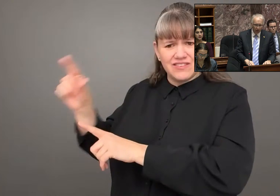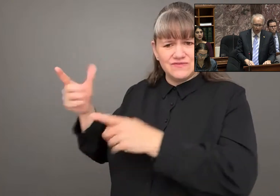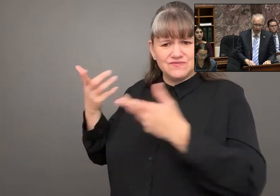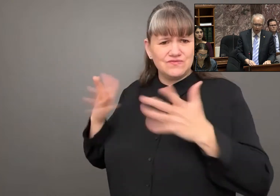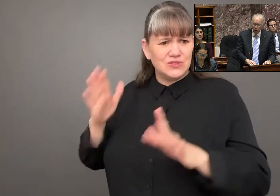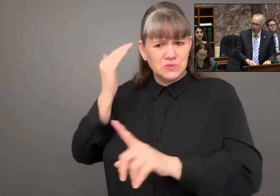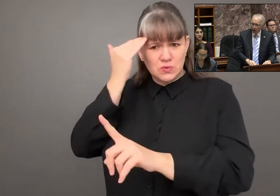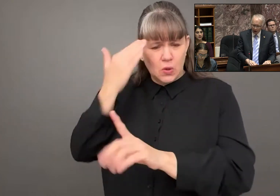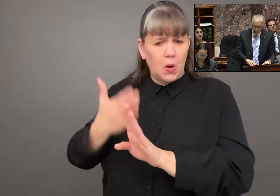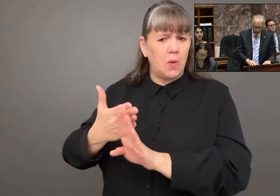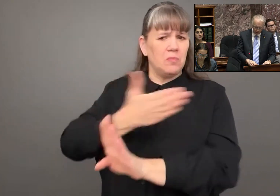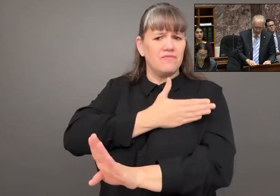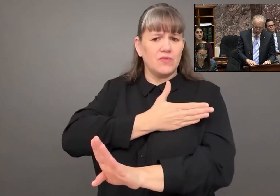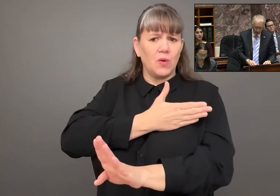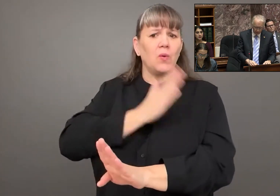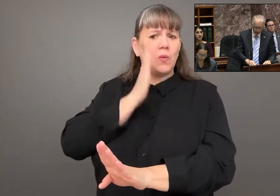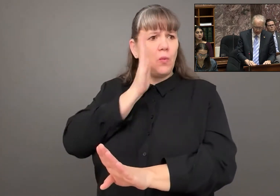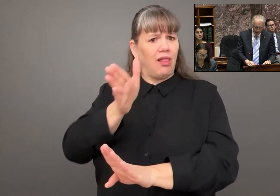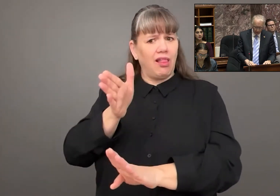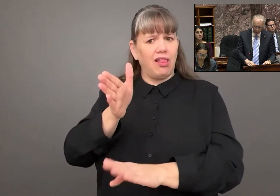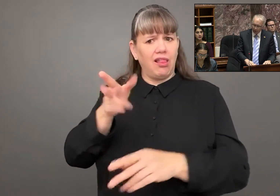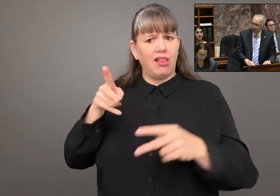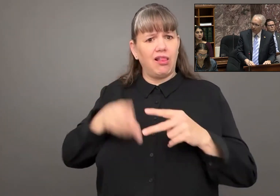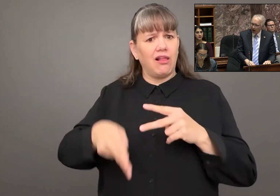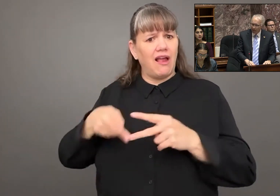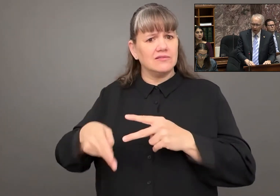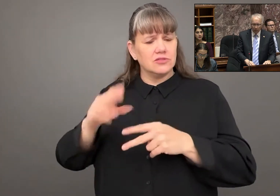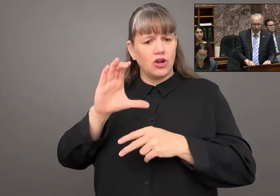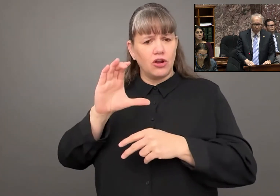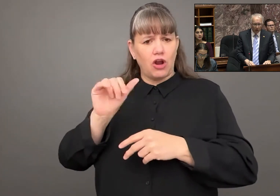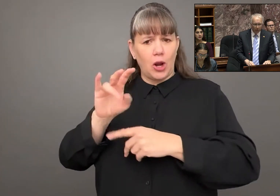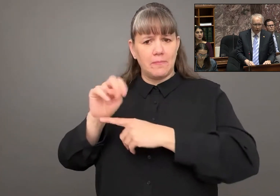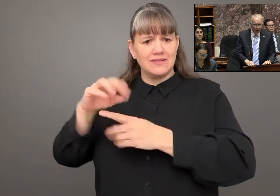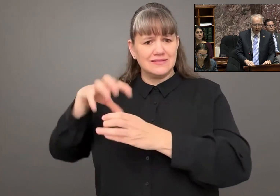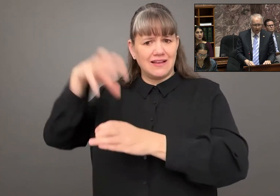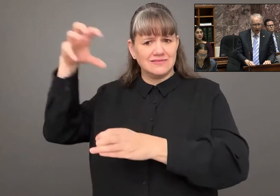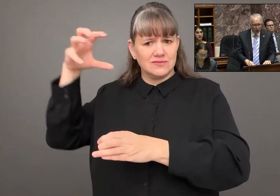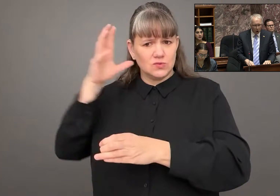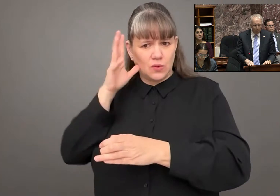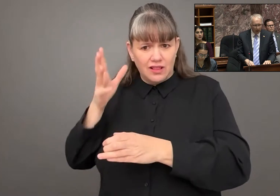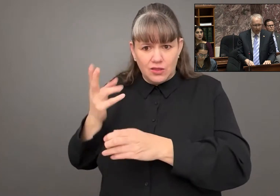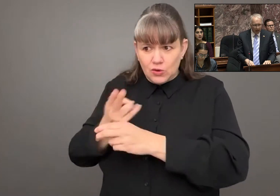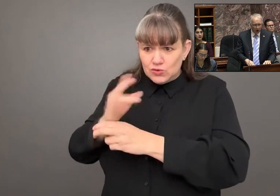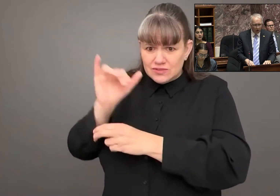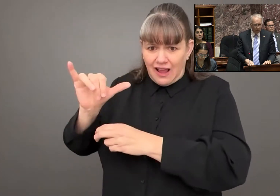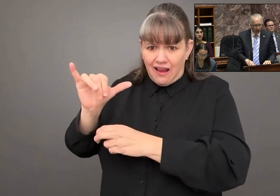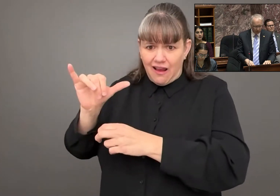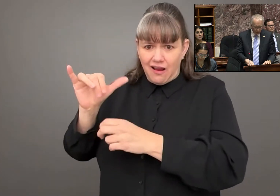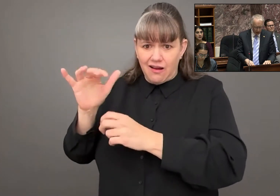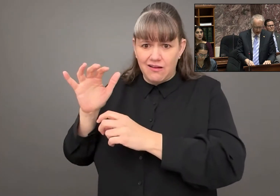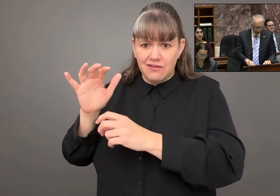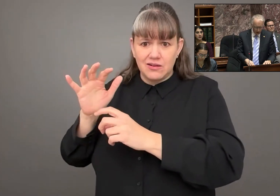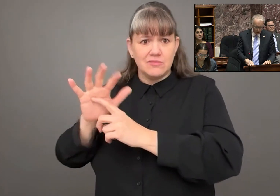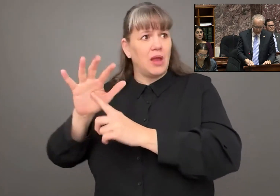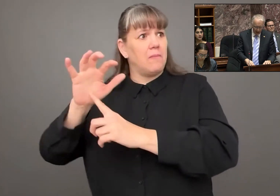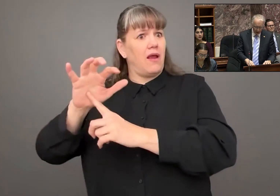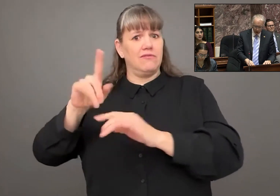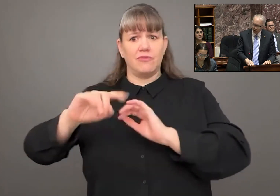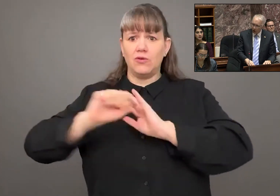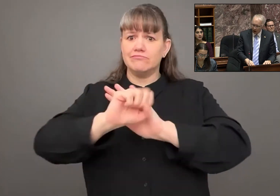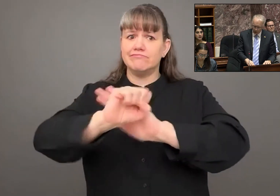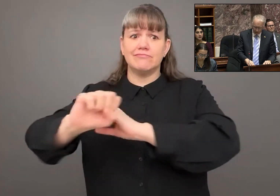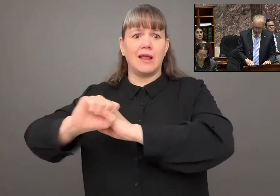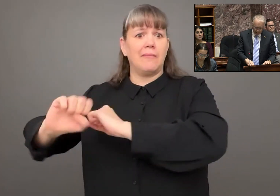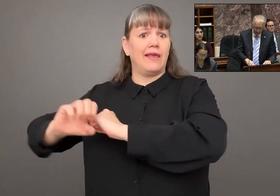it. It should not have been a surprise. So can the Finance Minister confirm that nobody in her ministry was